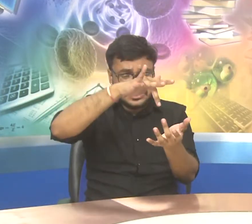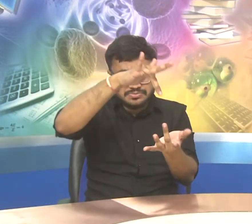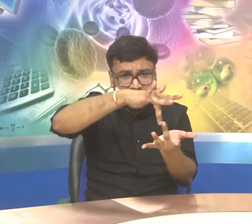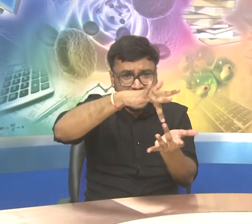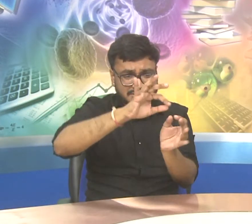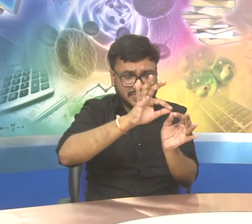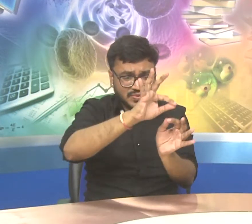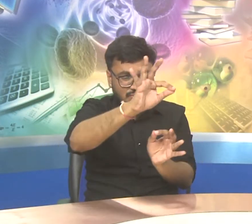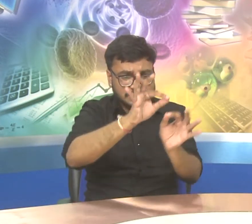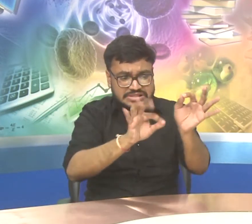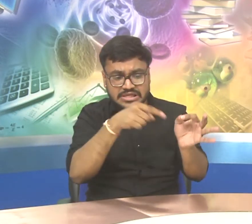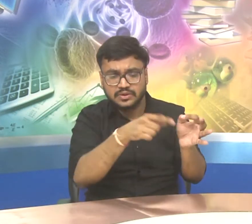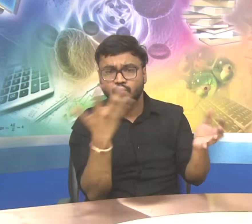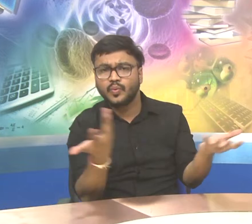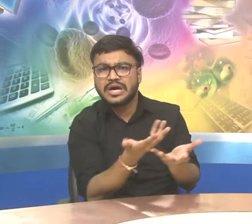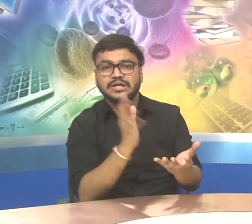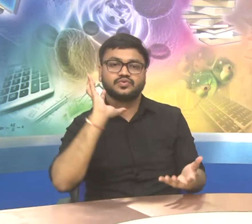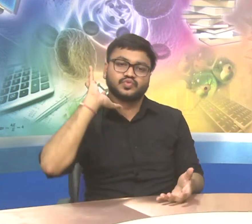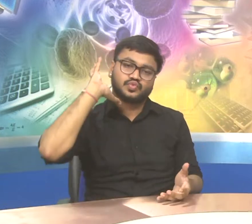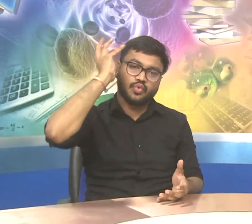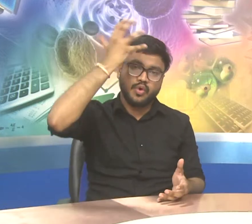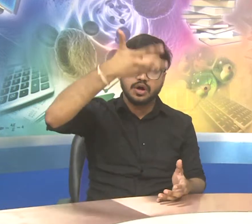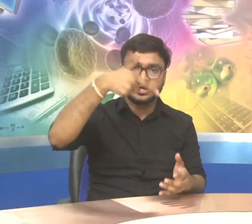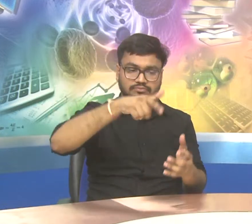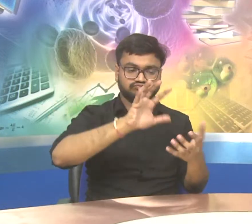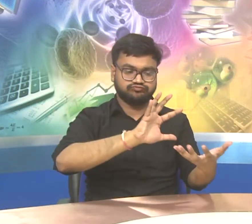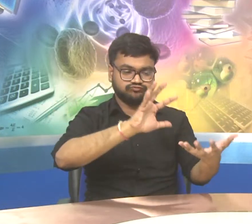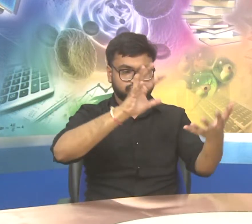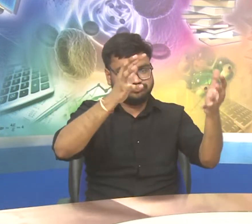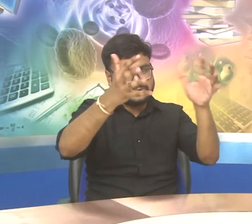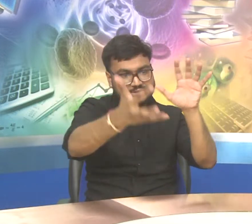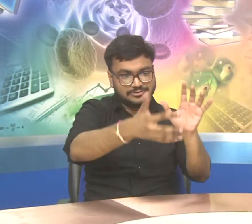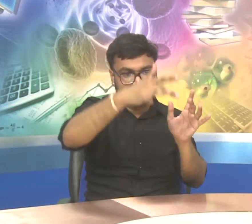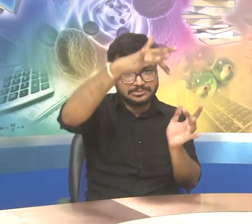Inside this solar system, there is sun,